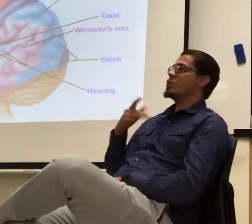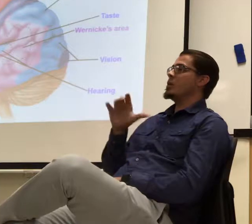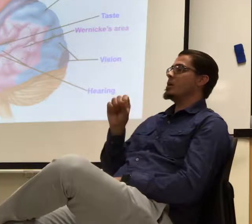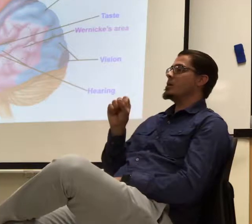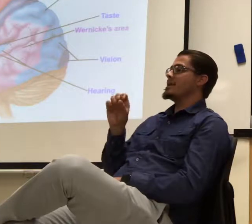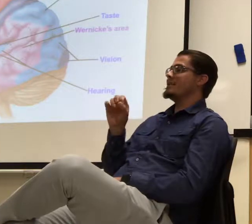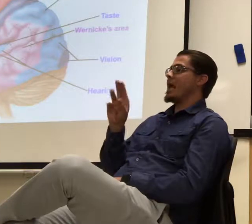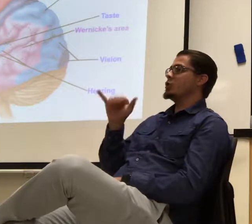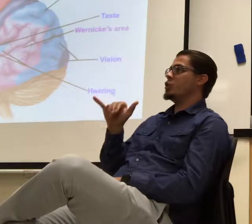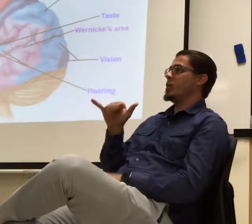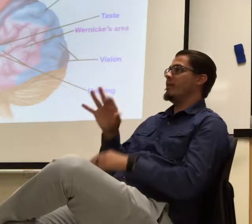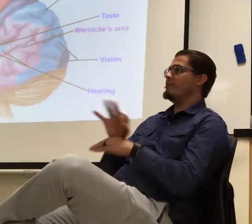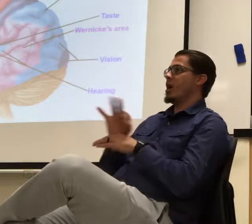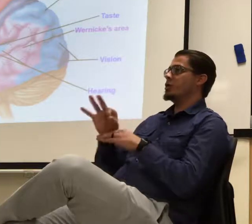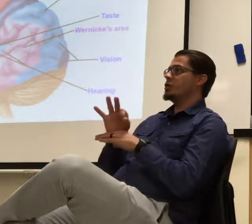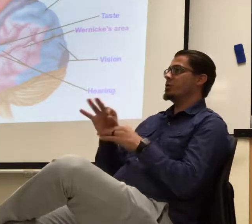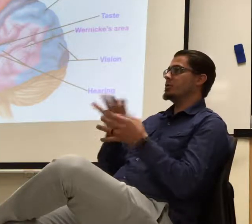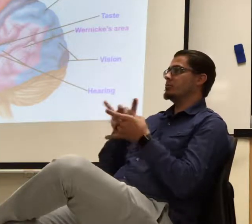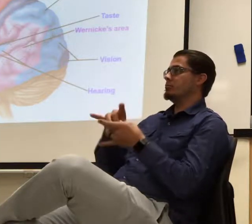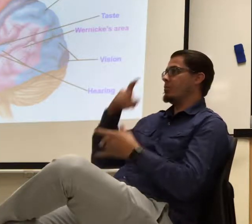functions of the brain.